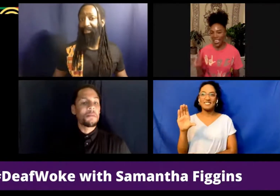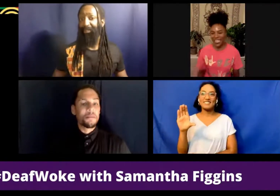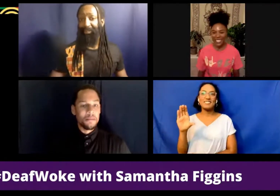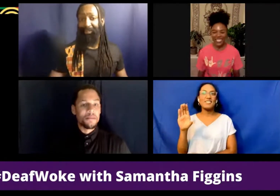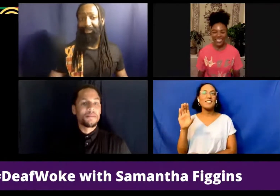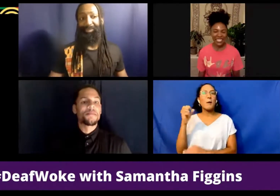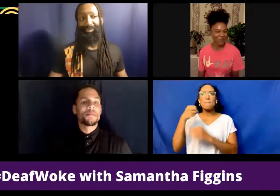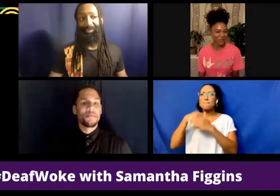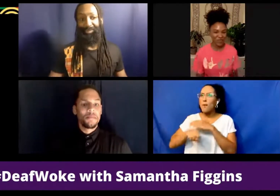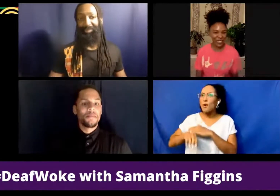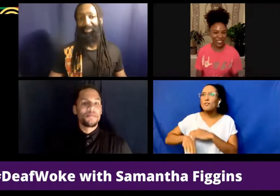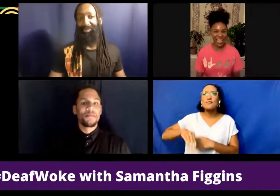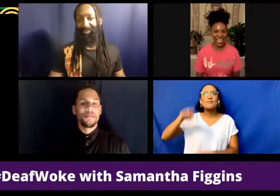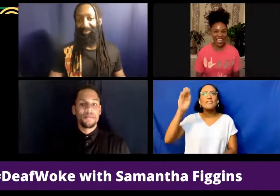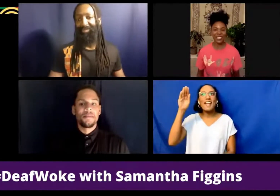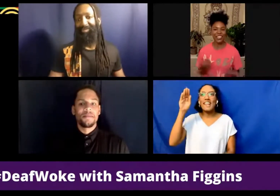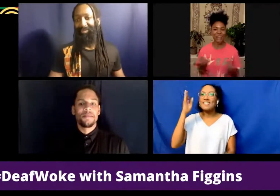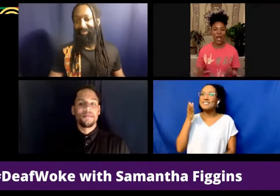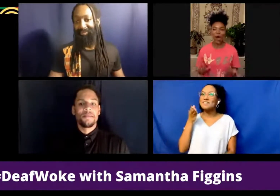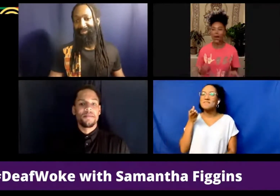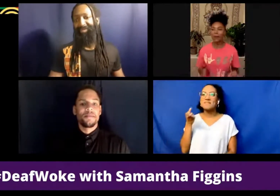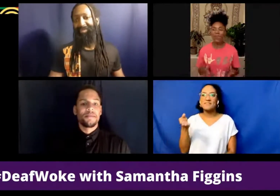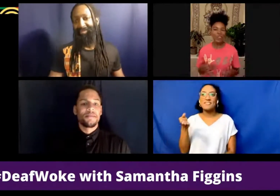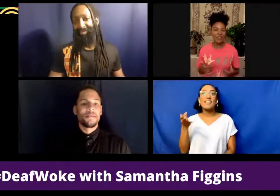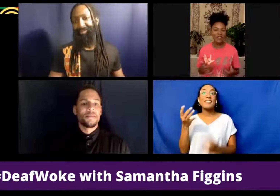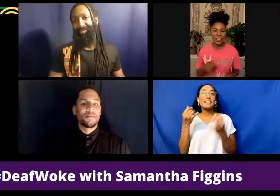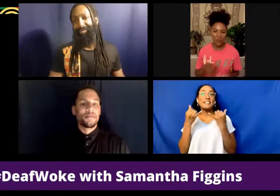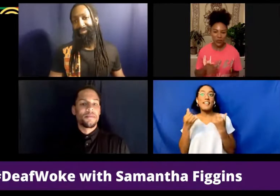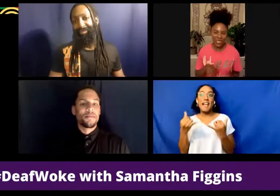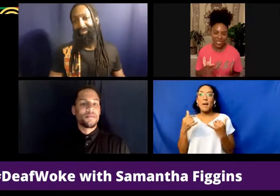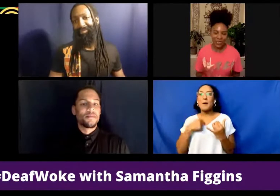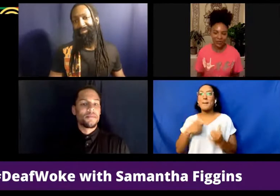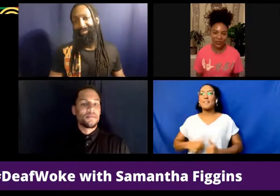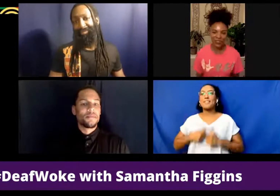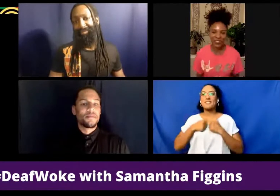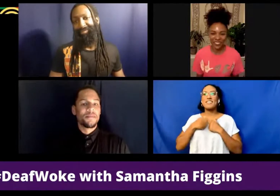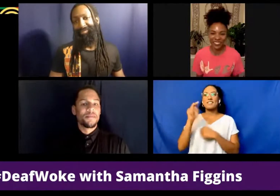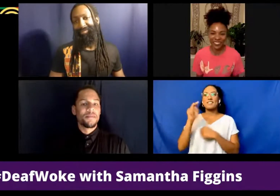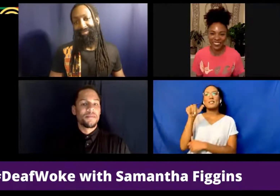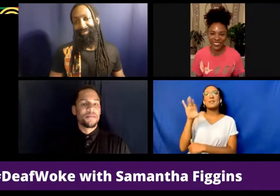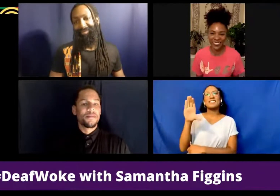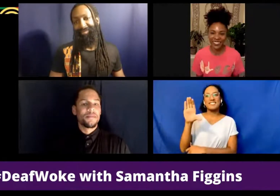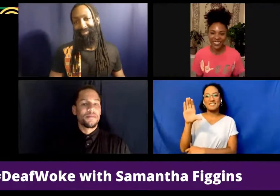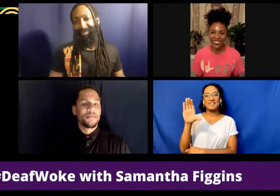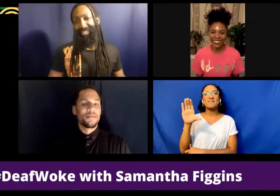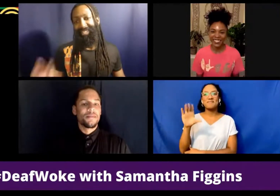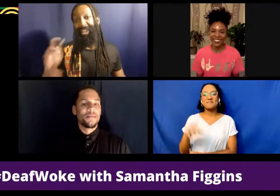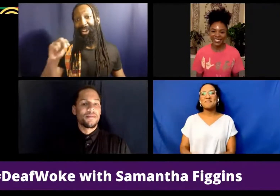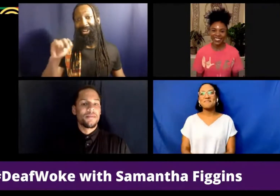and raised, and now I'm living in New York City.